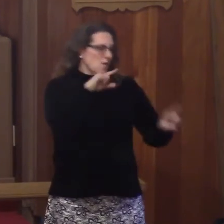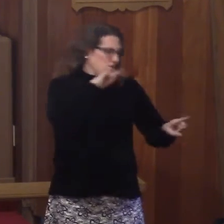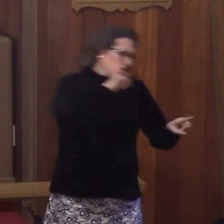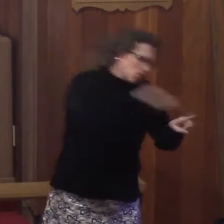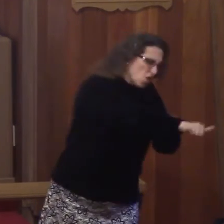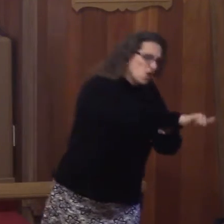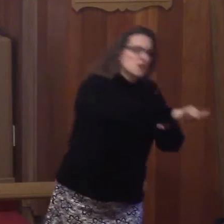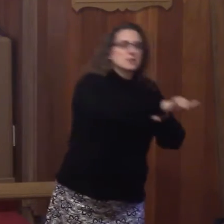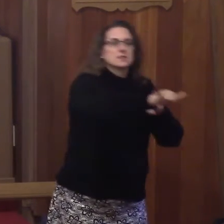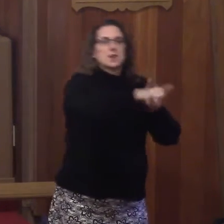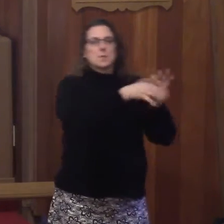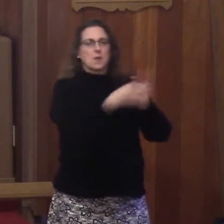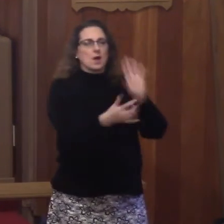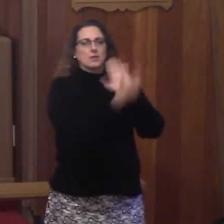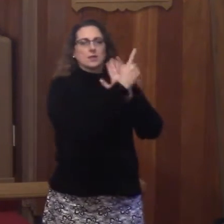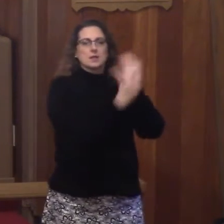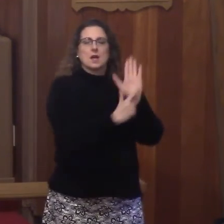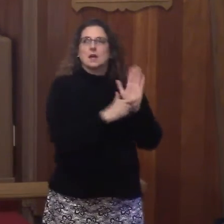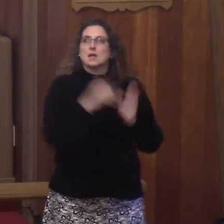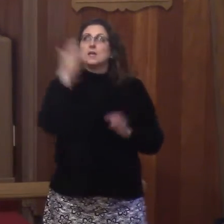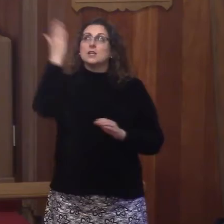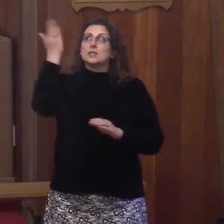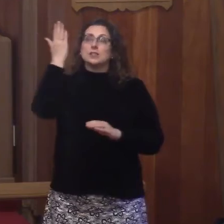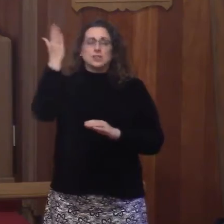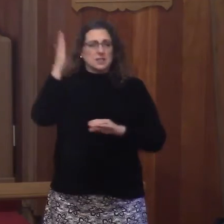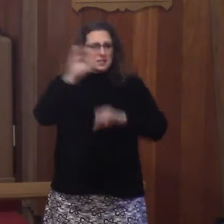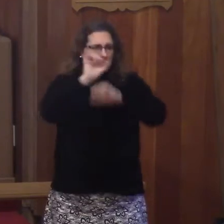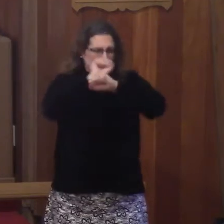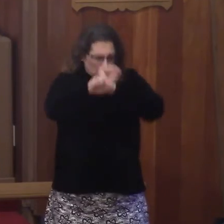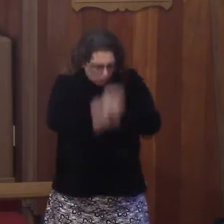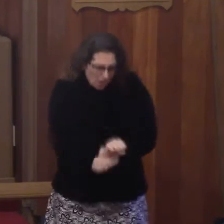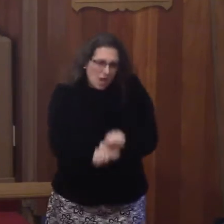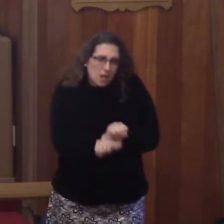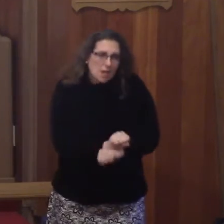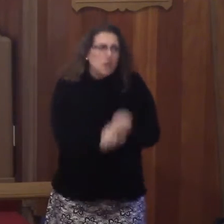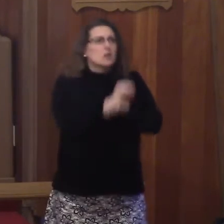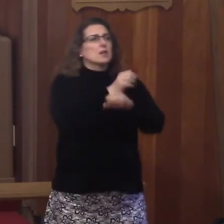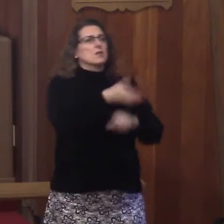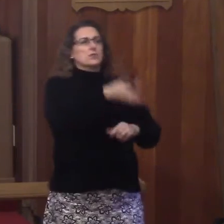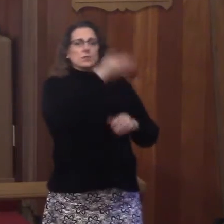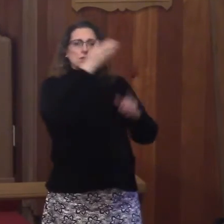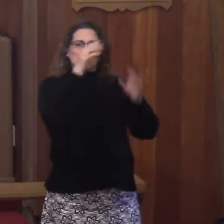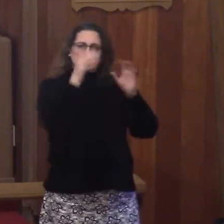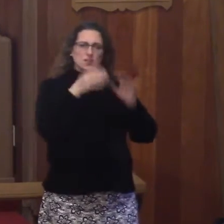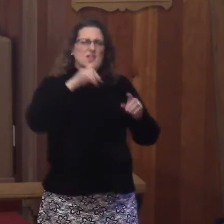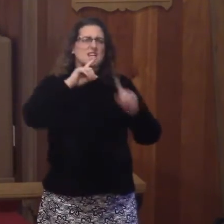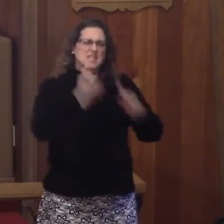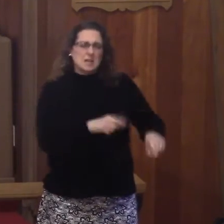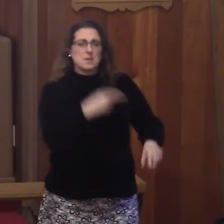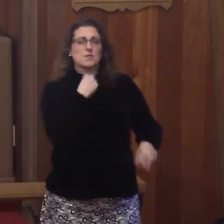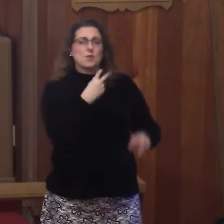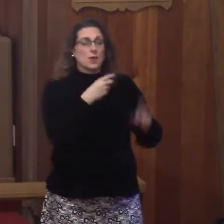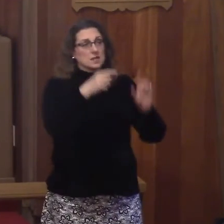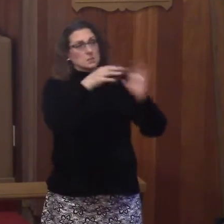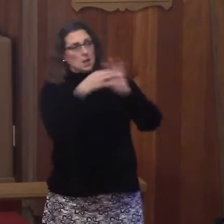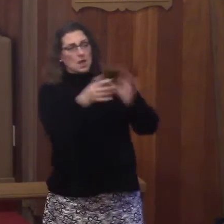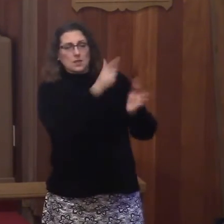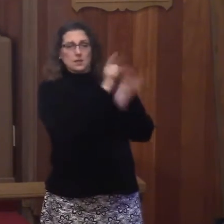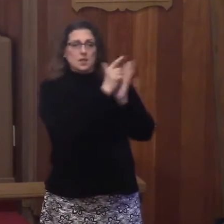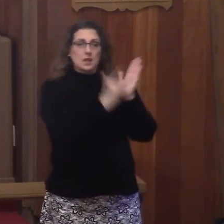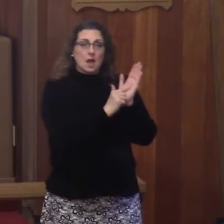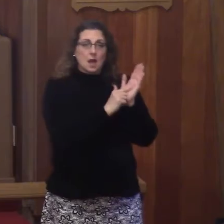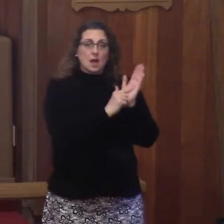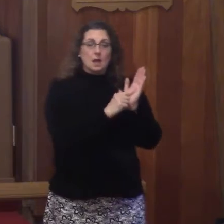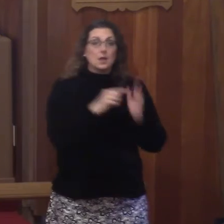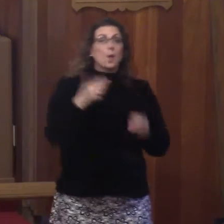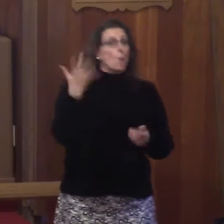law. Jesus bound himself to the condemning voice of the law so that you and I, though guilty, may hear